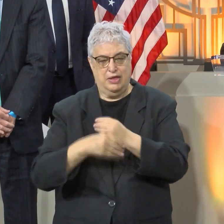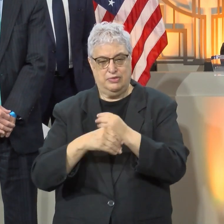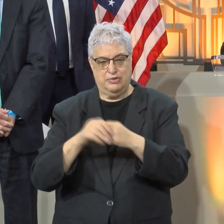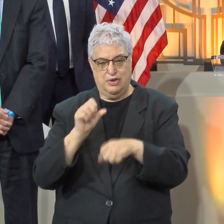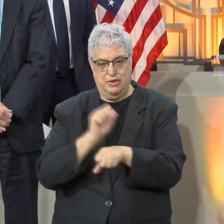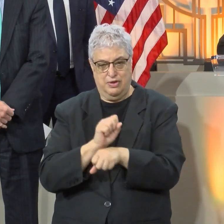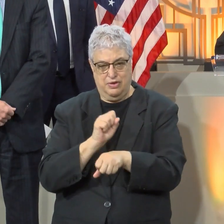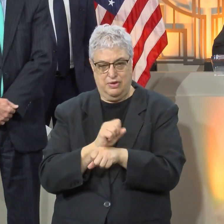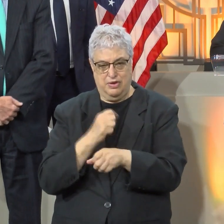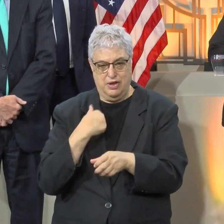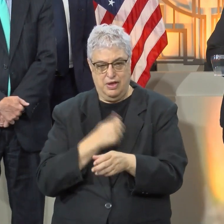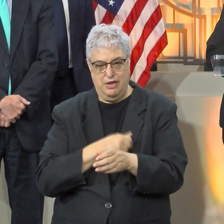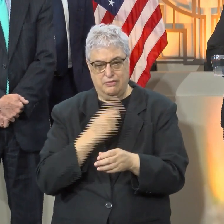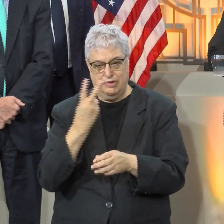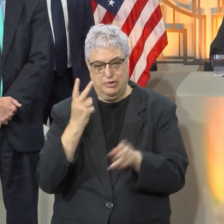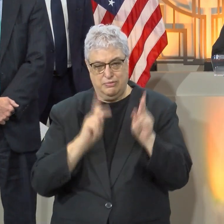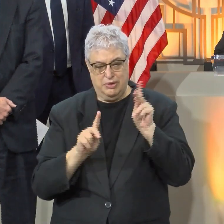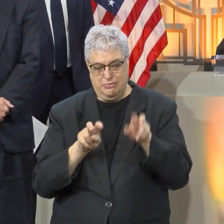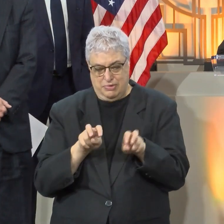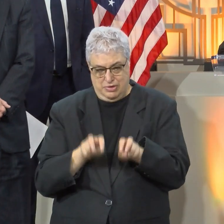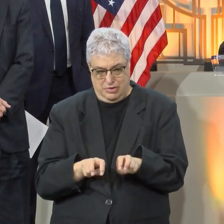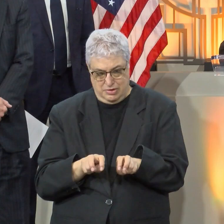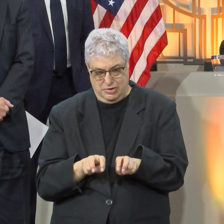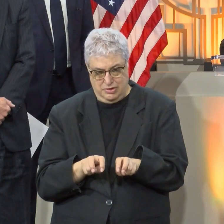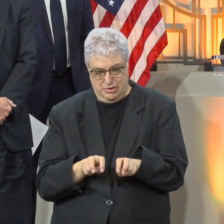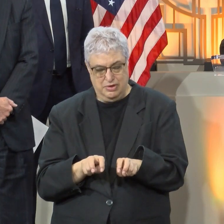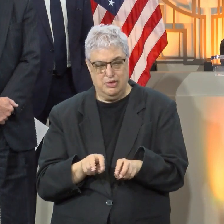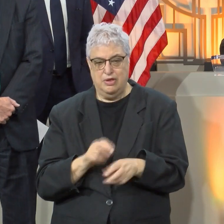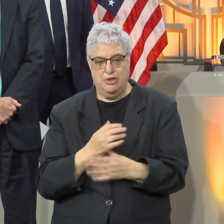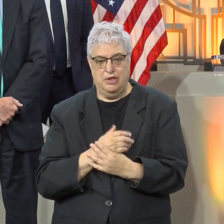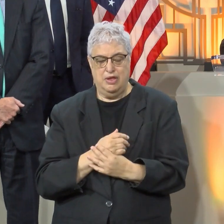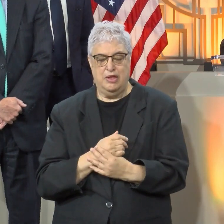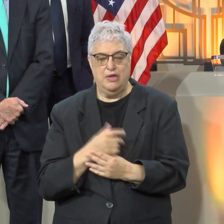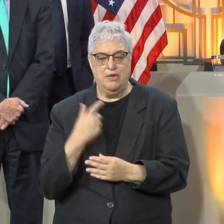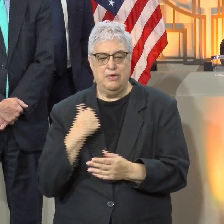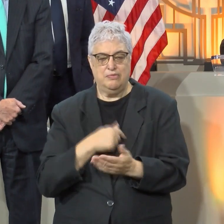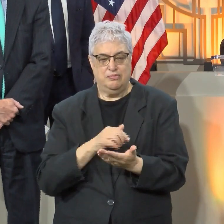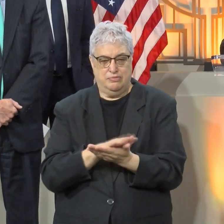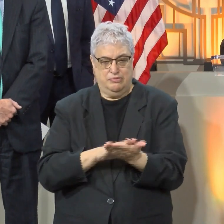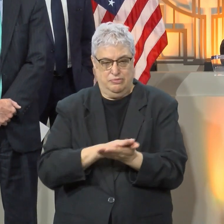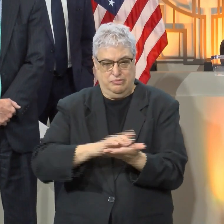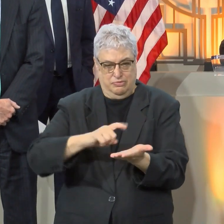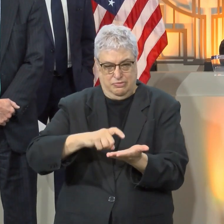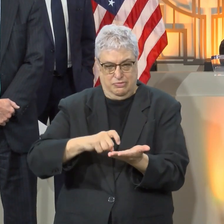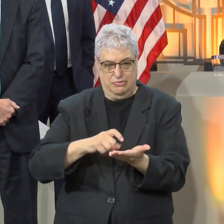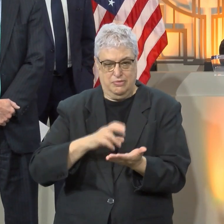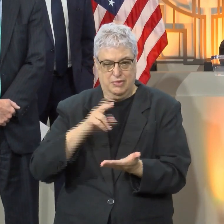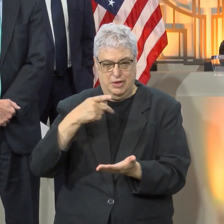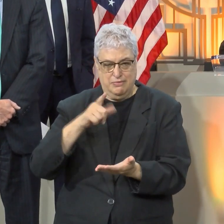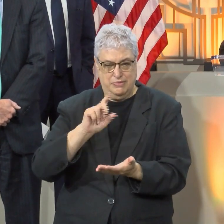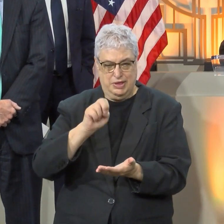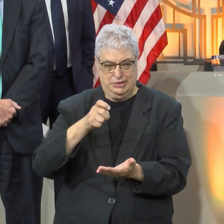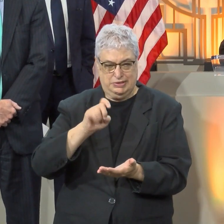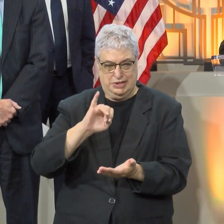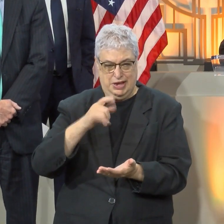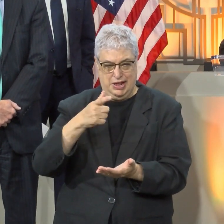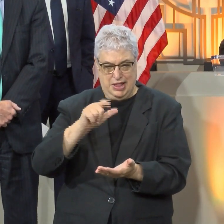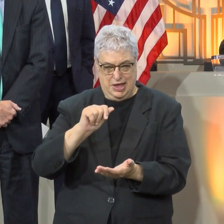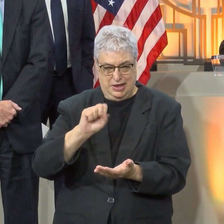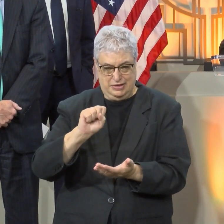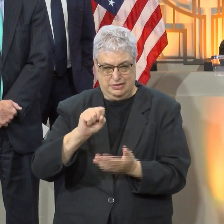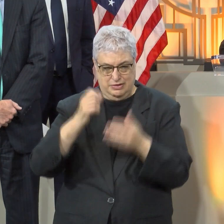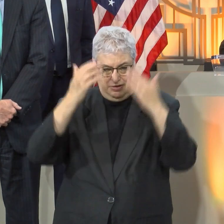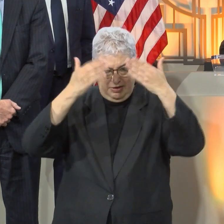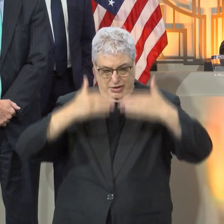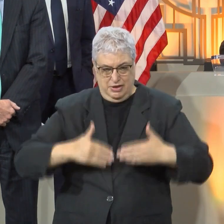so that we don't have more than 2 people riding in a truck. We provide hand sanitizer and have installed plexiglass shields. We've taken